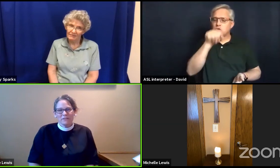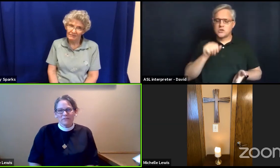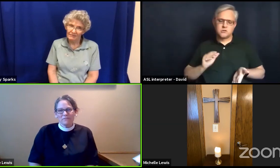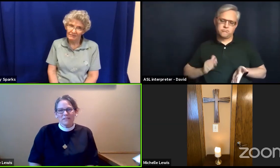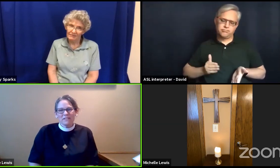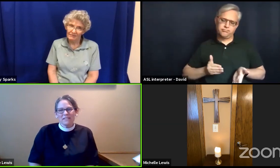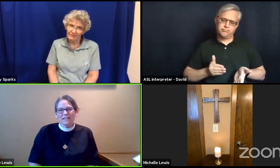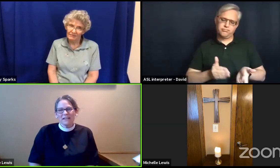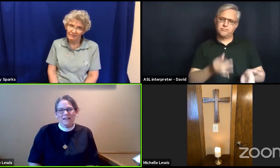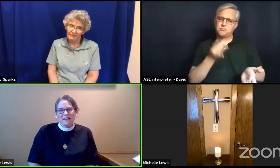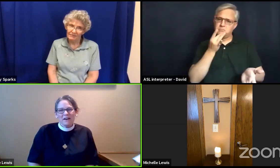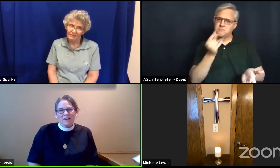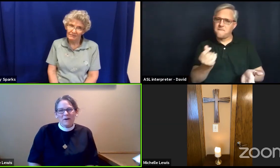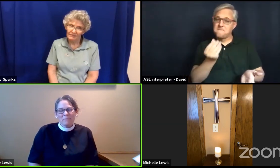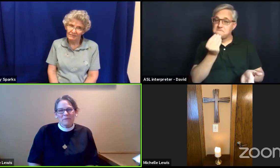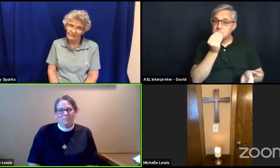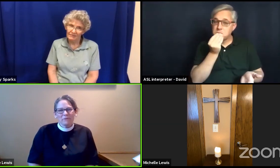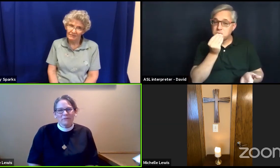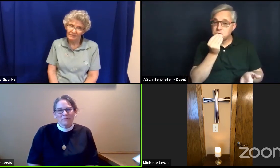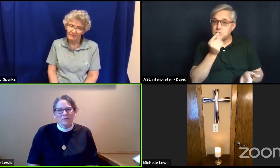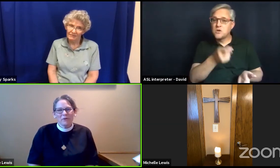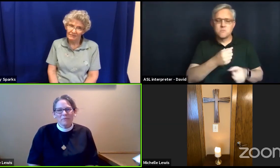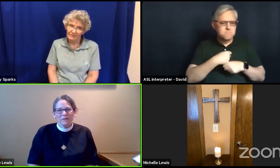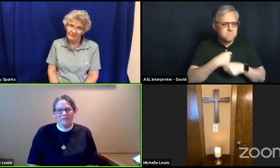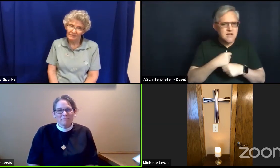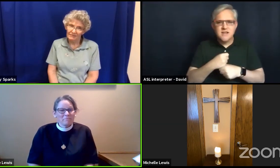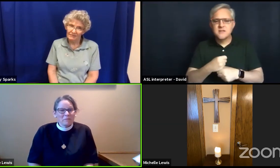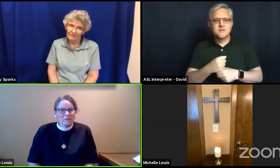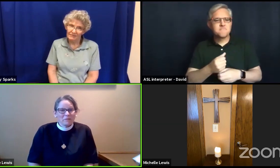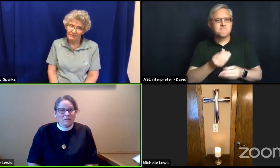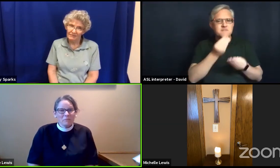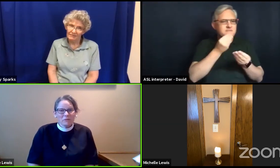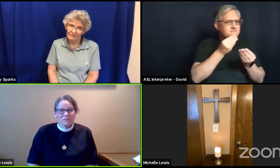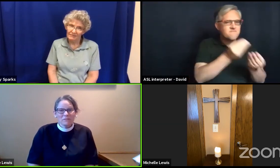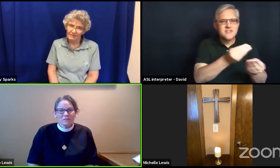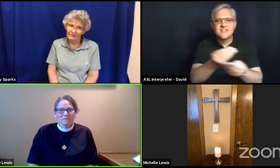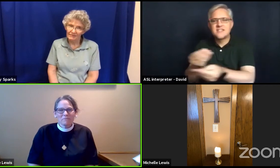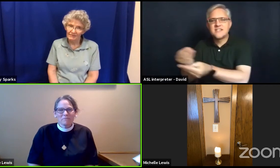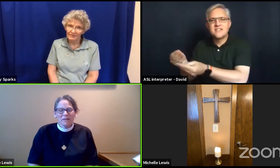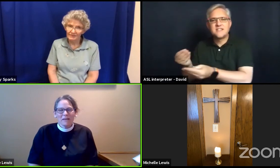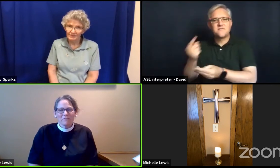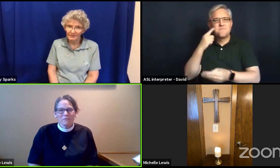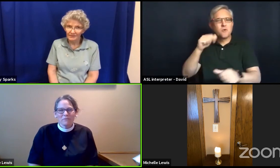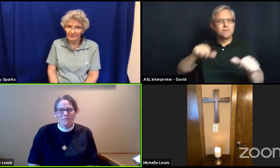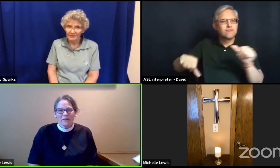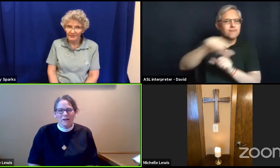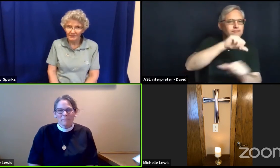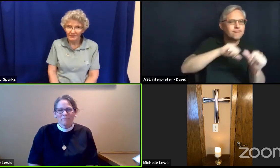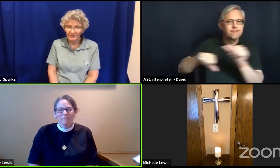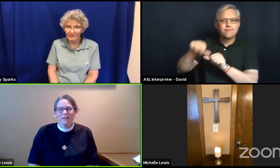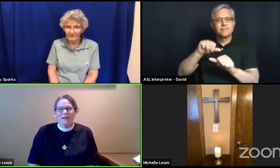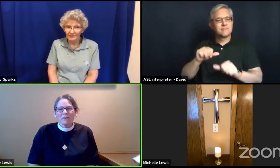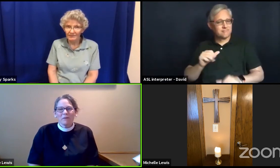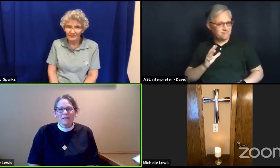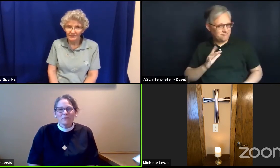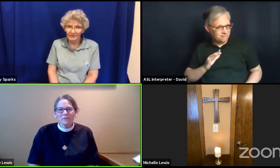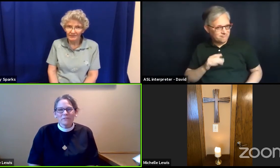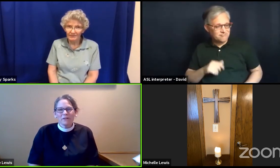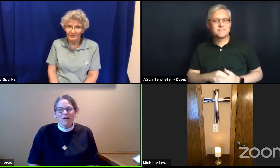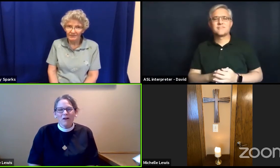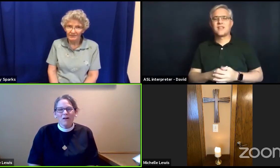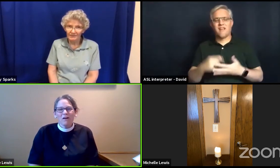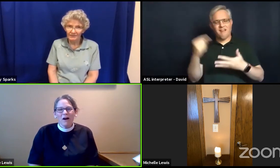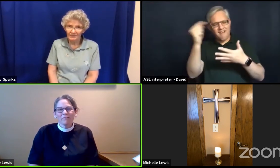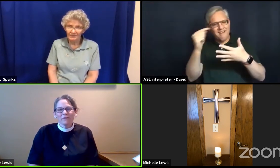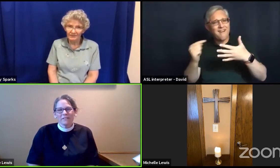food and you're feeding people in your home and maybe your neighbors, you're making food for them. Right? Those